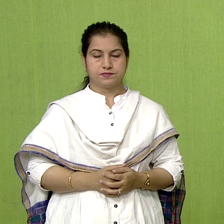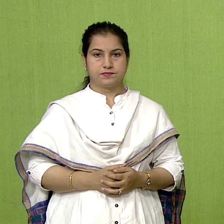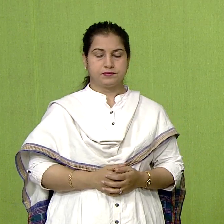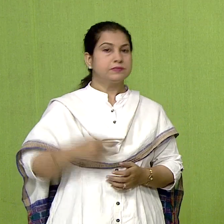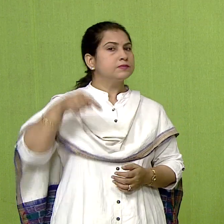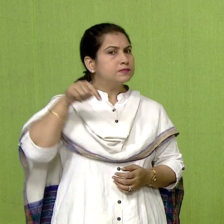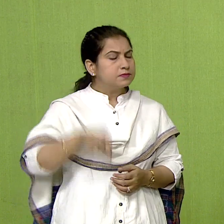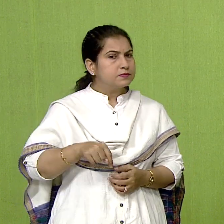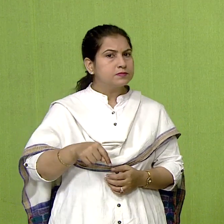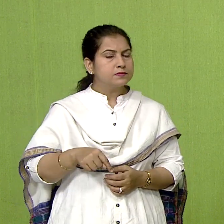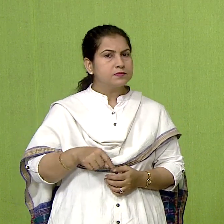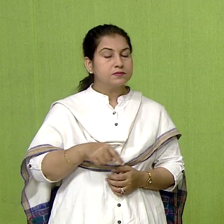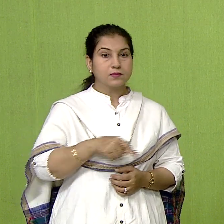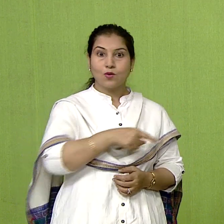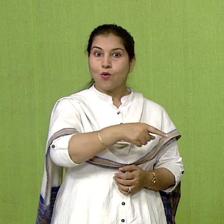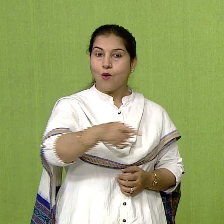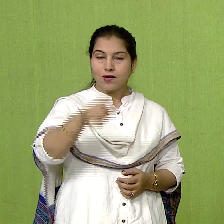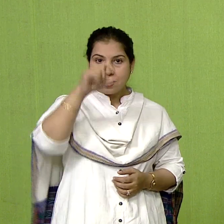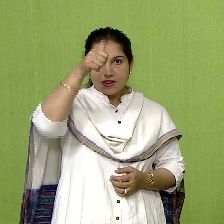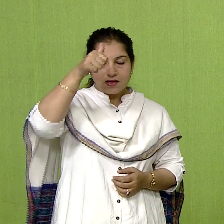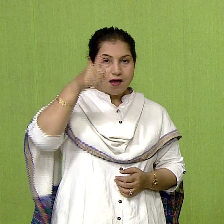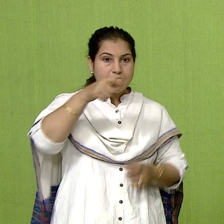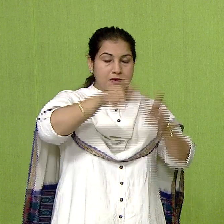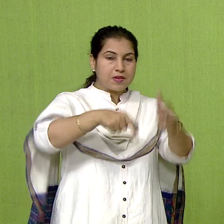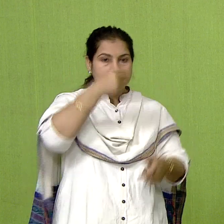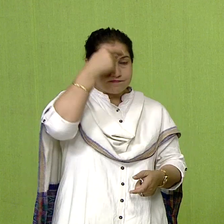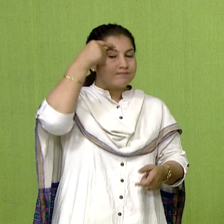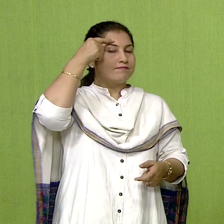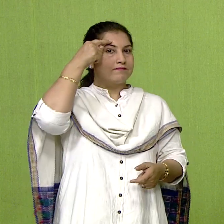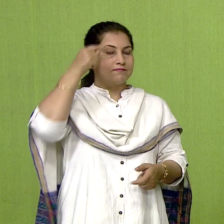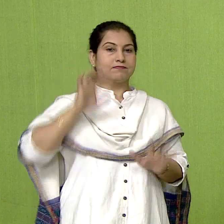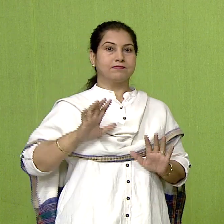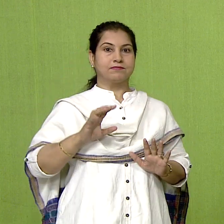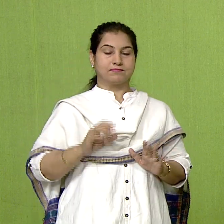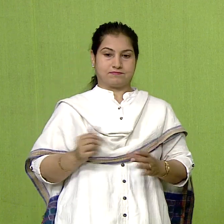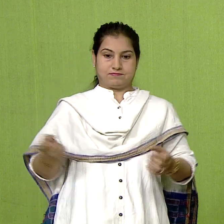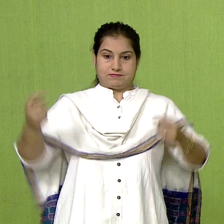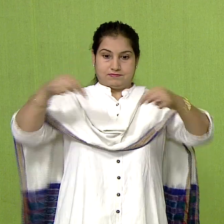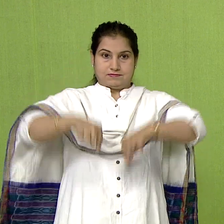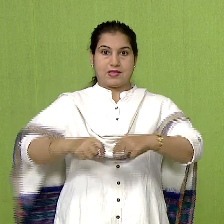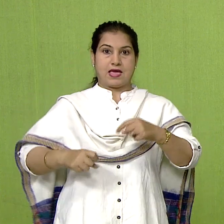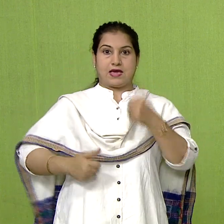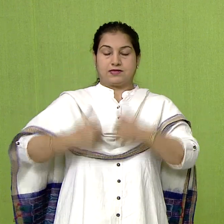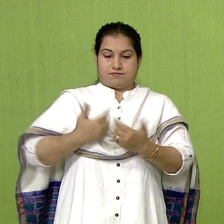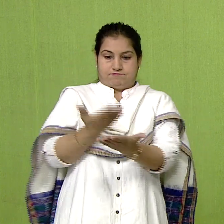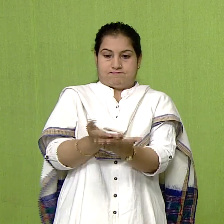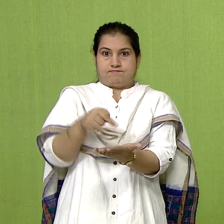This gave Indians chance to become officers in administrative services.